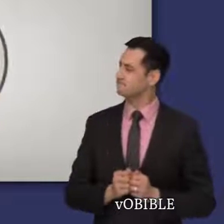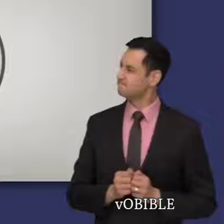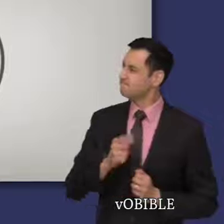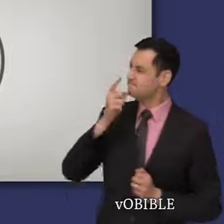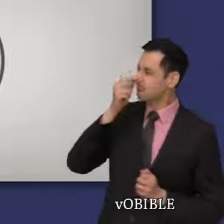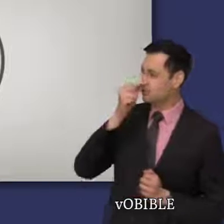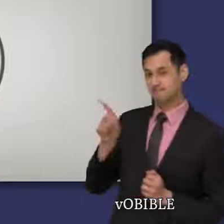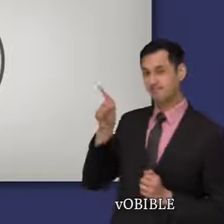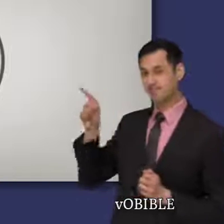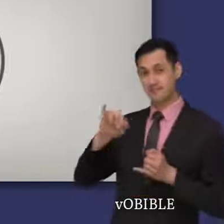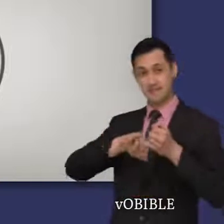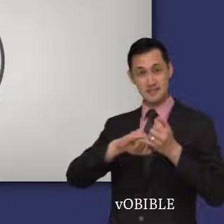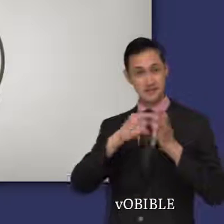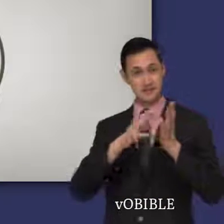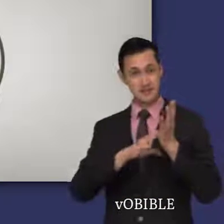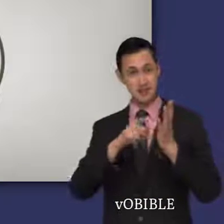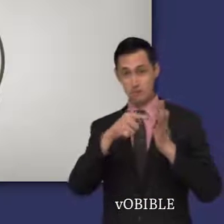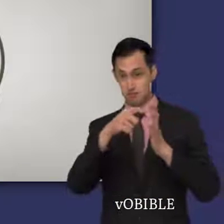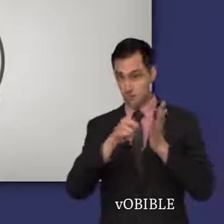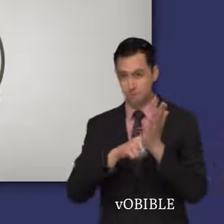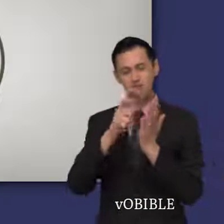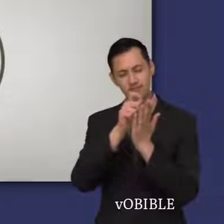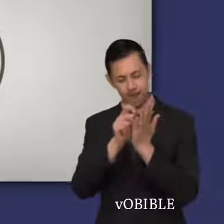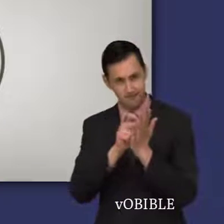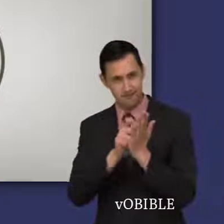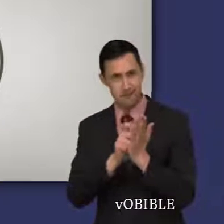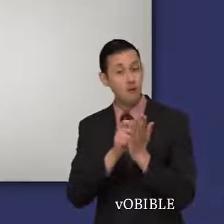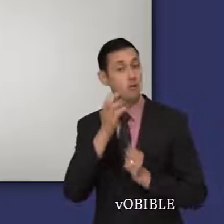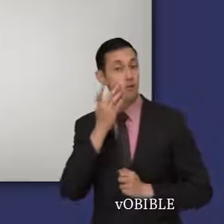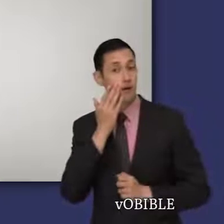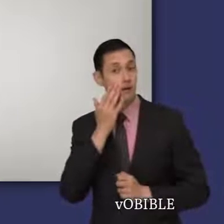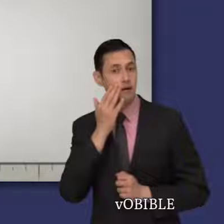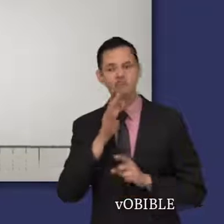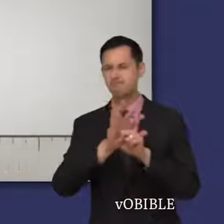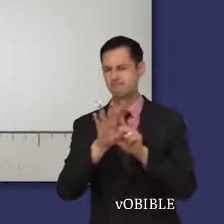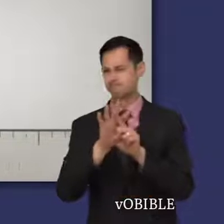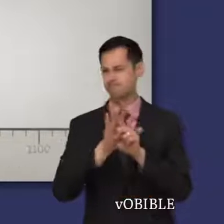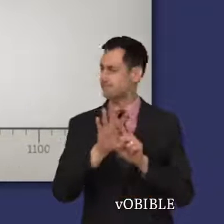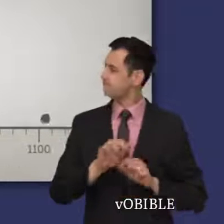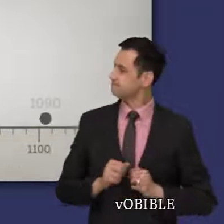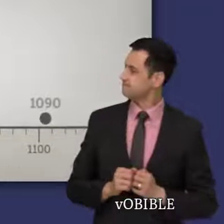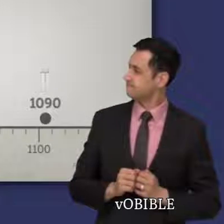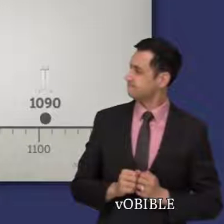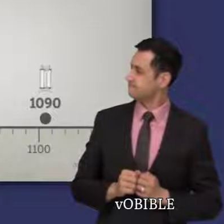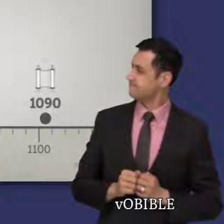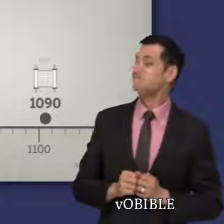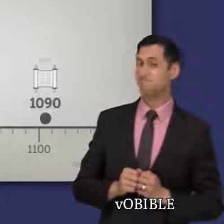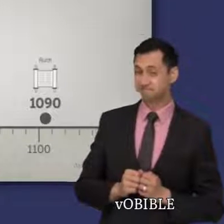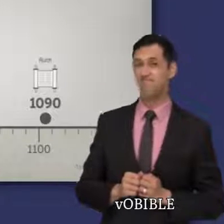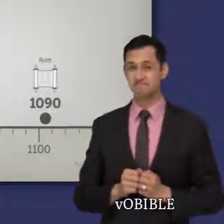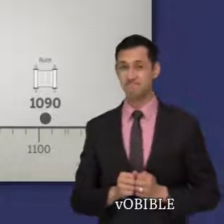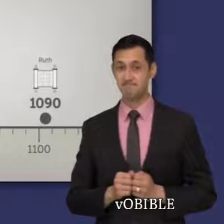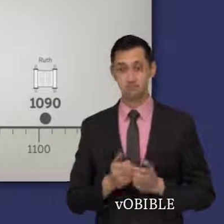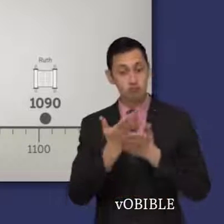The prophet Samuel is believed to be the writer of this book. The book of Ruth was completed about 1090